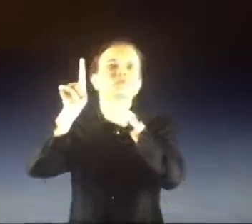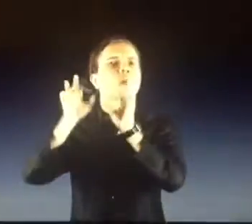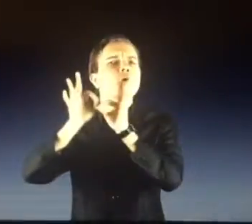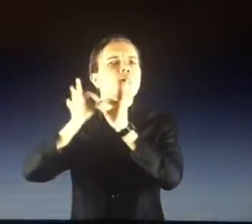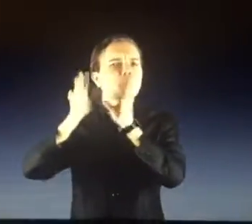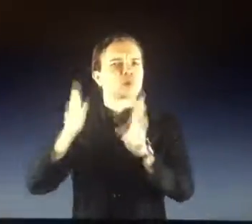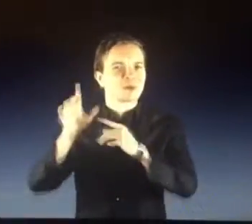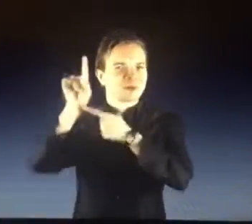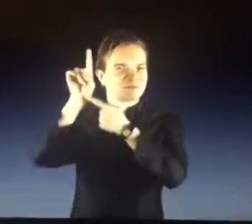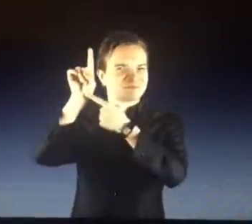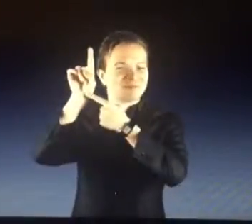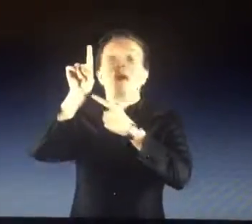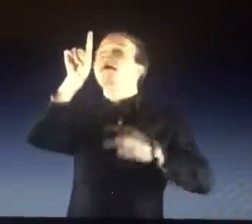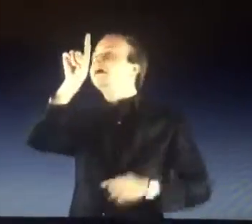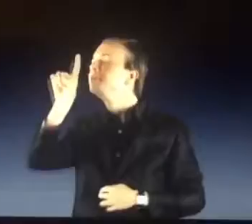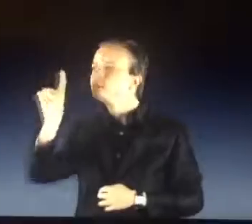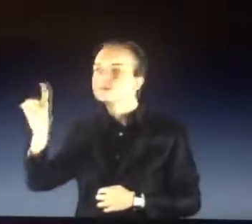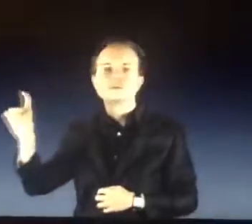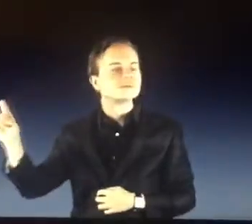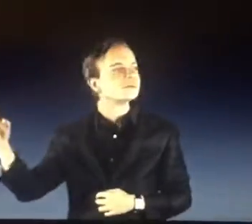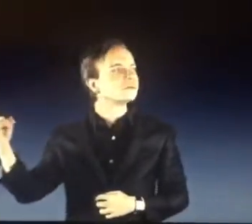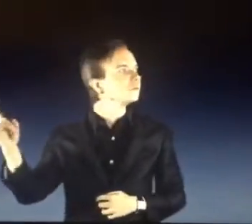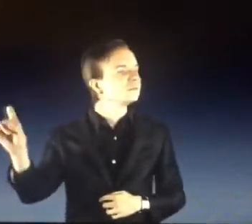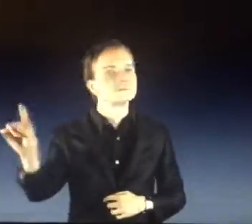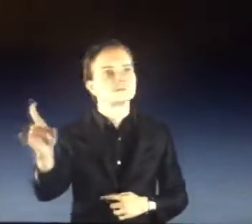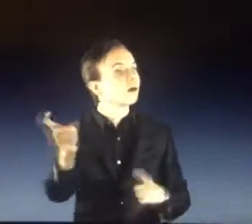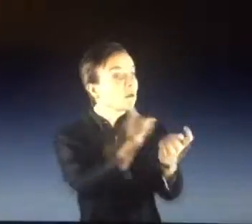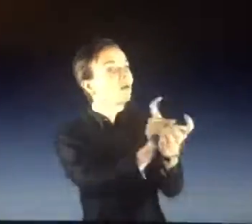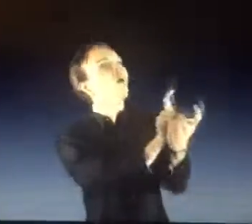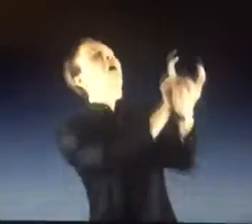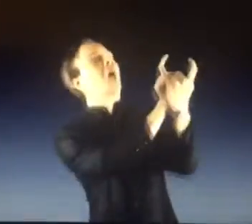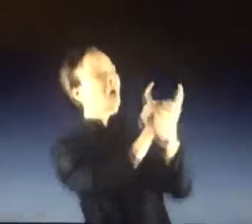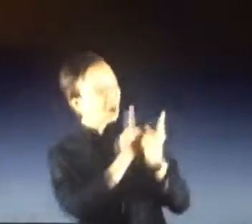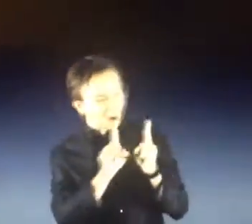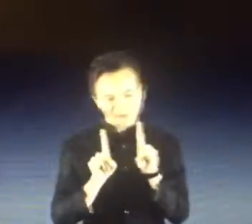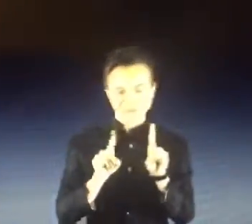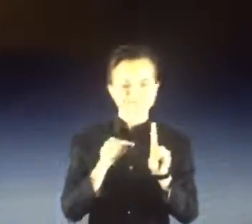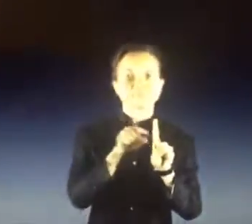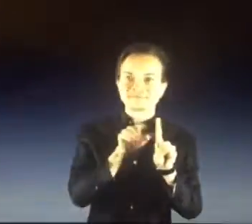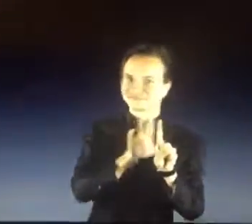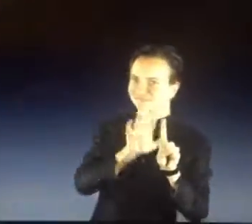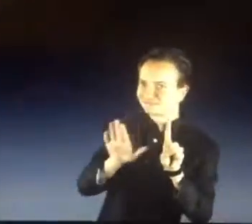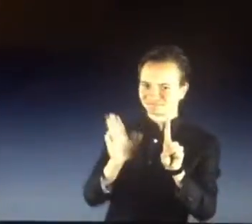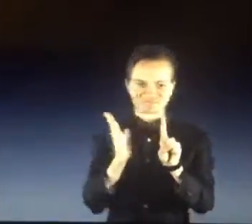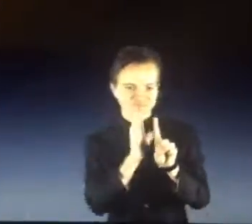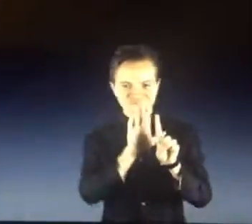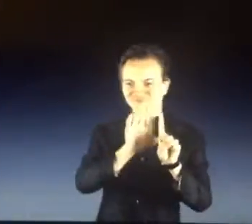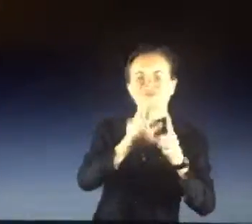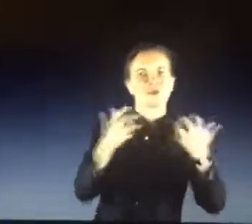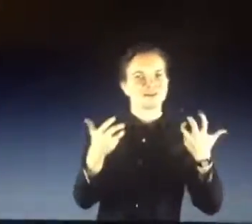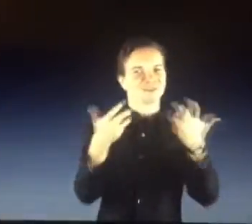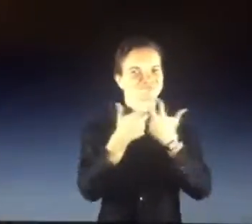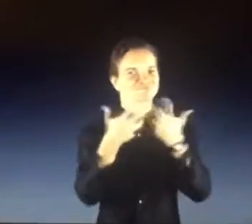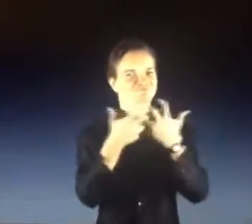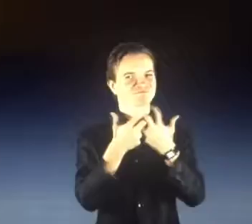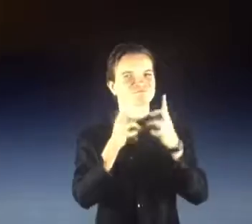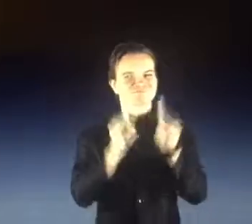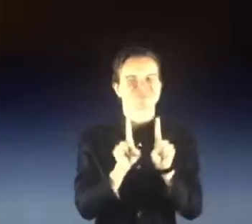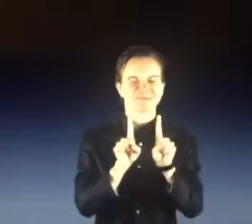So let's just imagine that you're an interpreter and you show up to an event and you meet your team